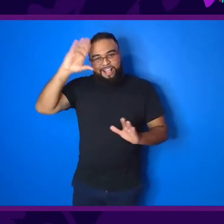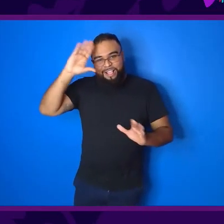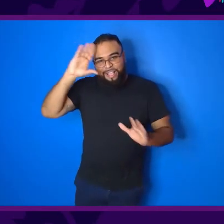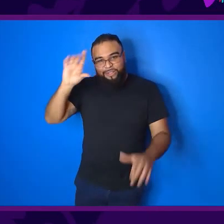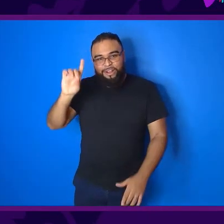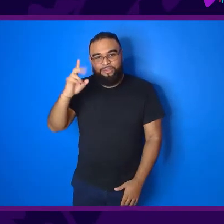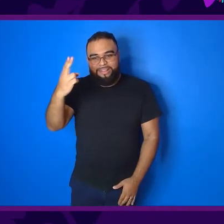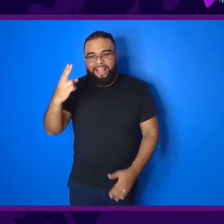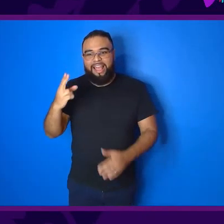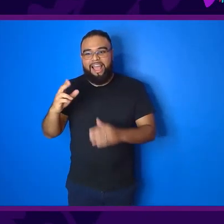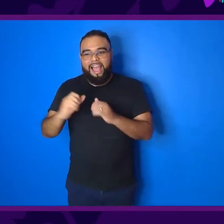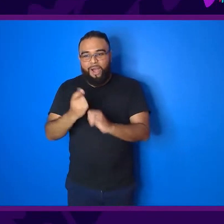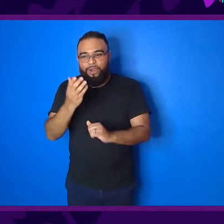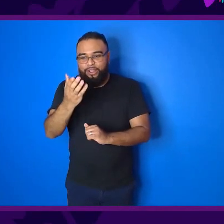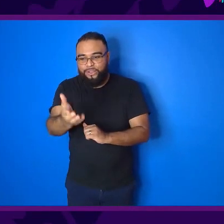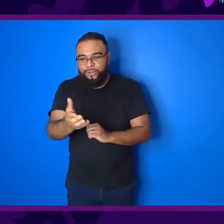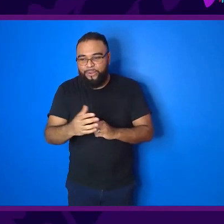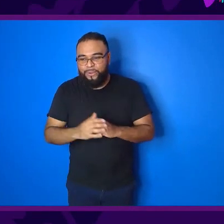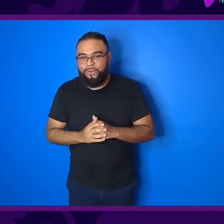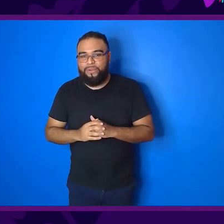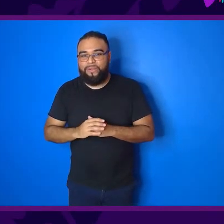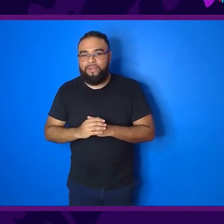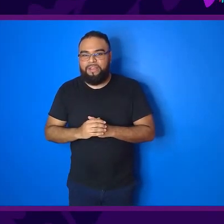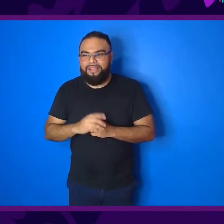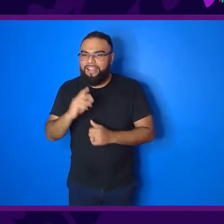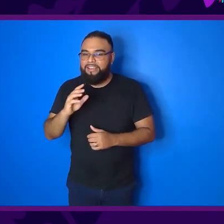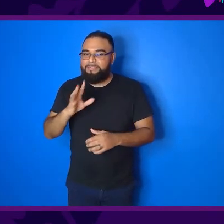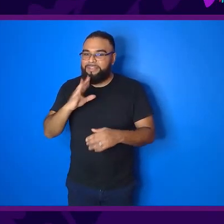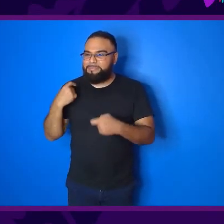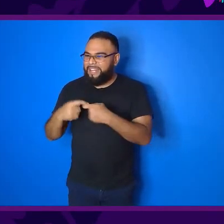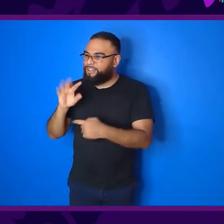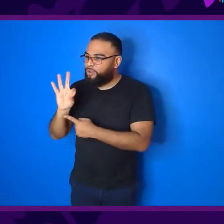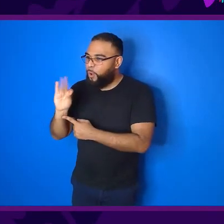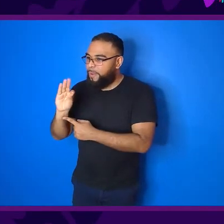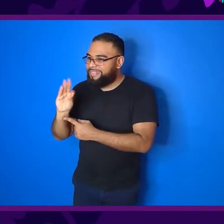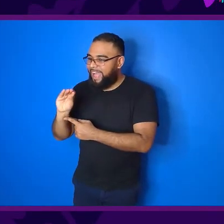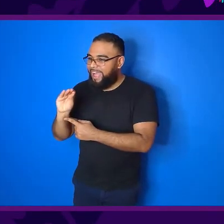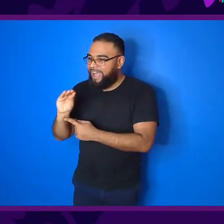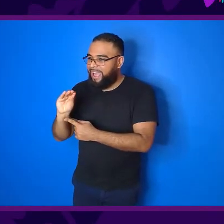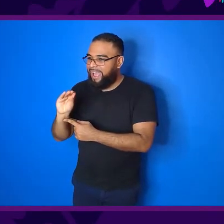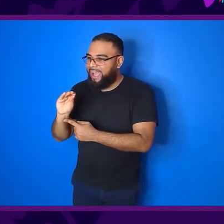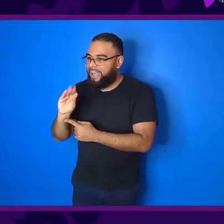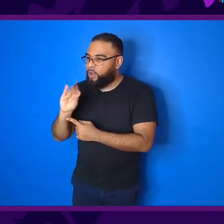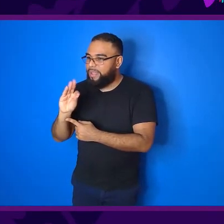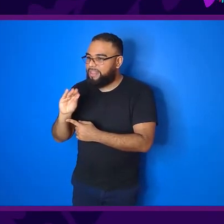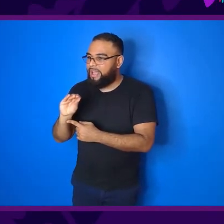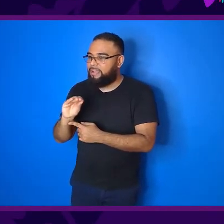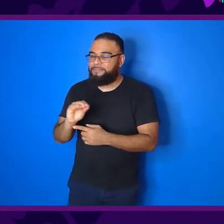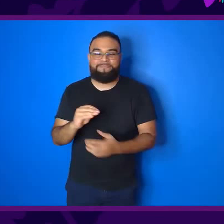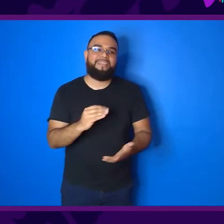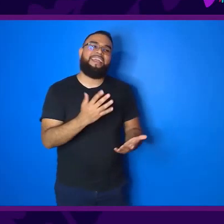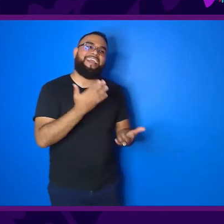Dolores. 90. God, you don't look a day over 80. Gracias, Cheech.